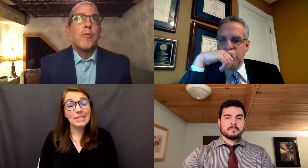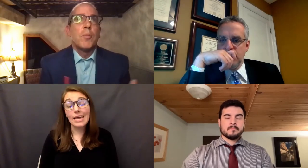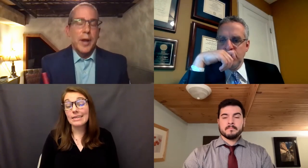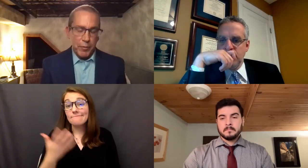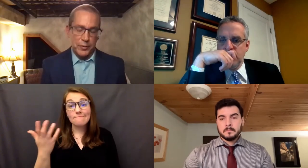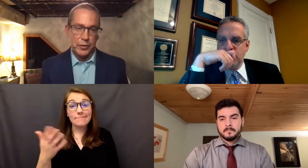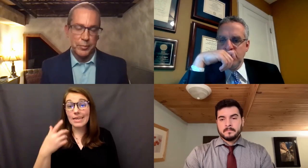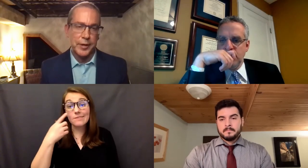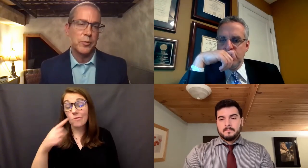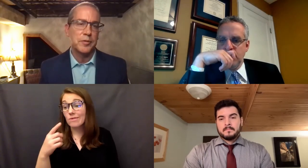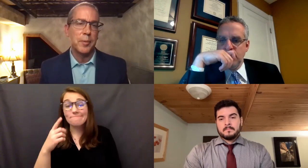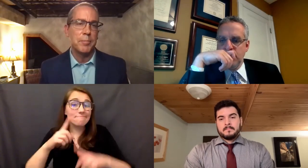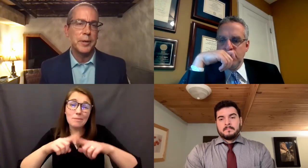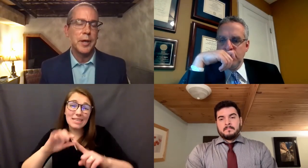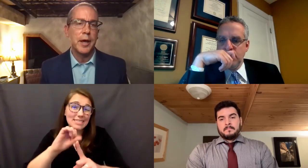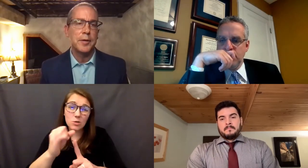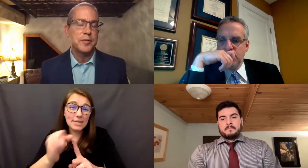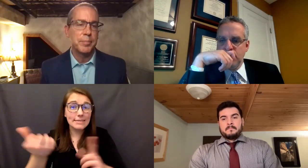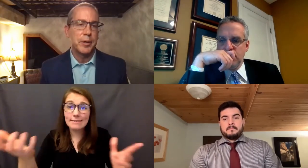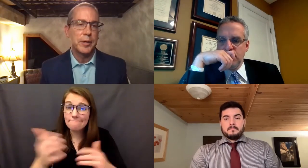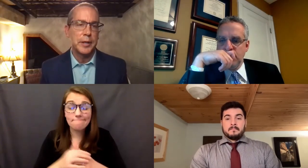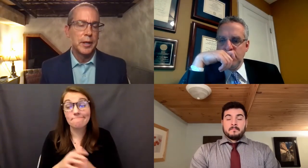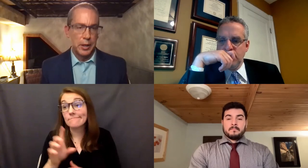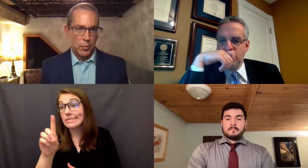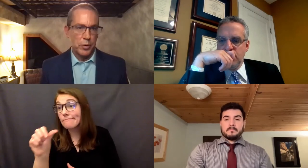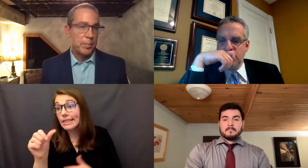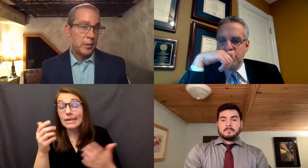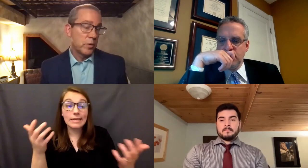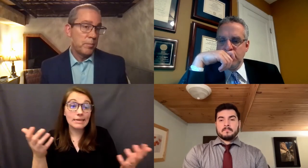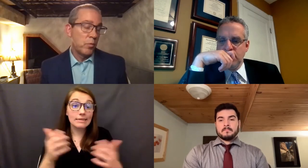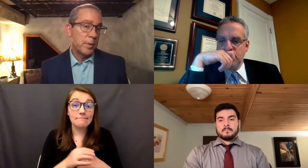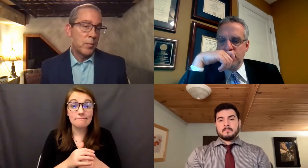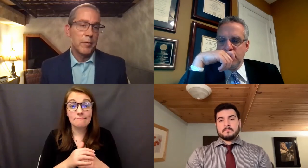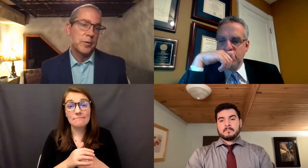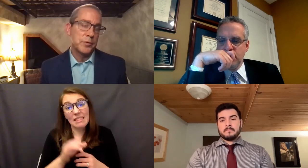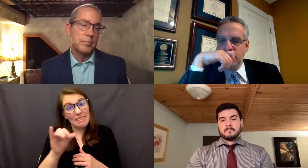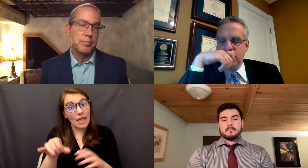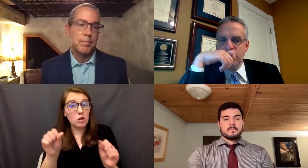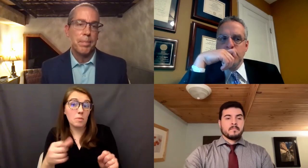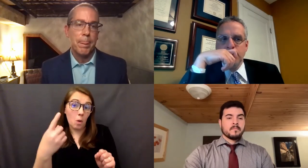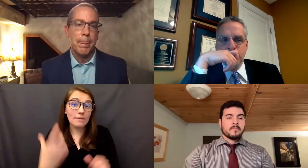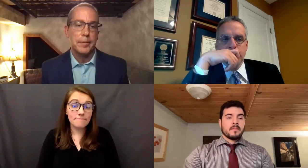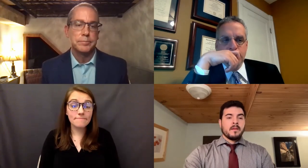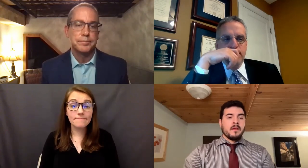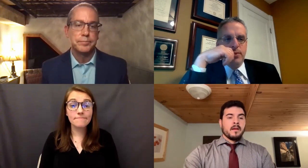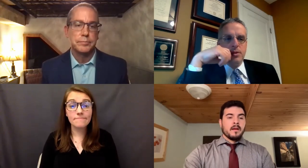It's for whatever the circumstantial reason might be. Disability would be one of those.